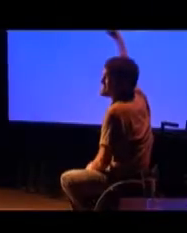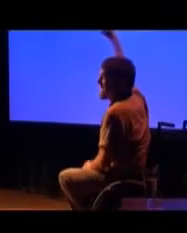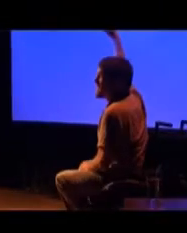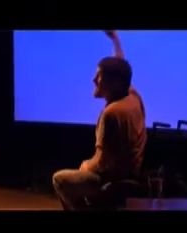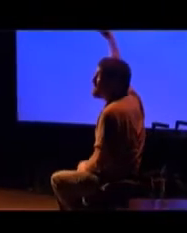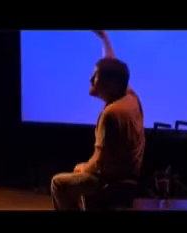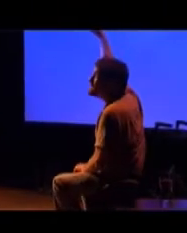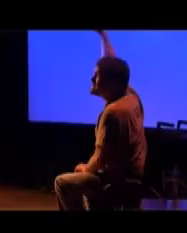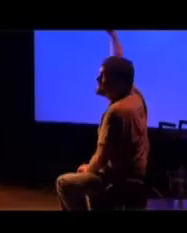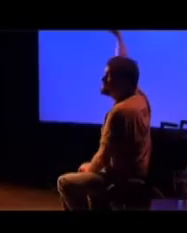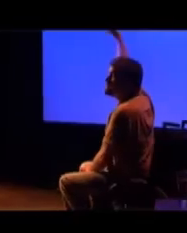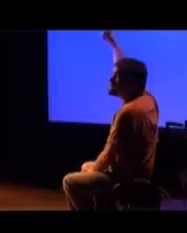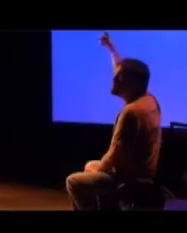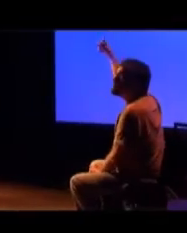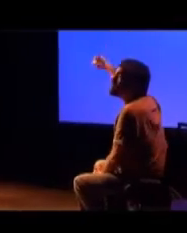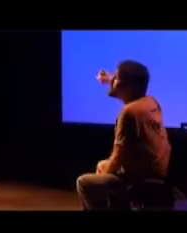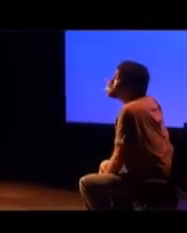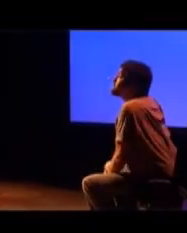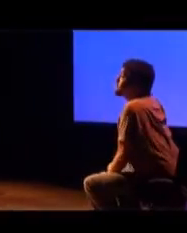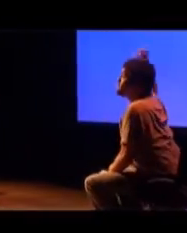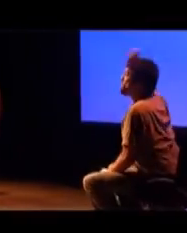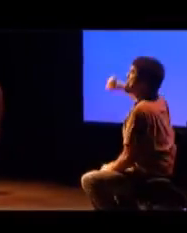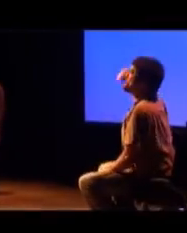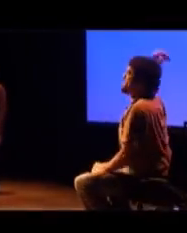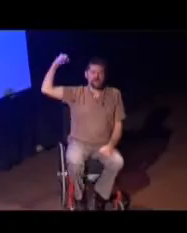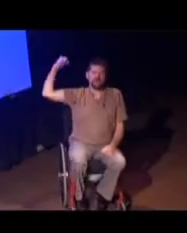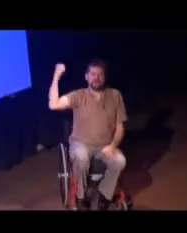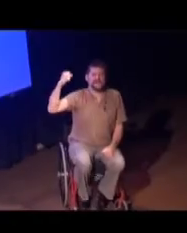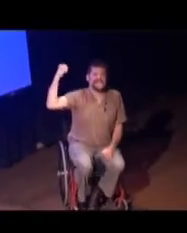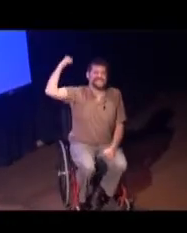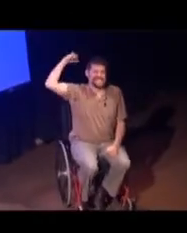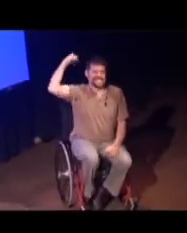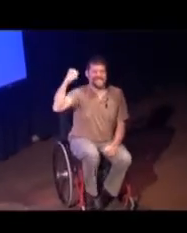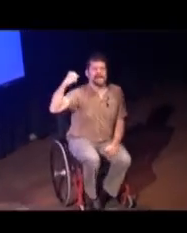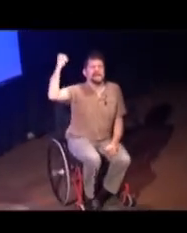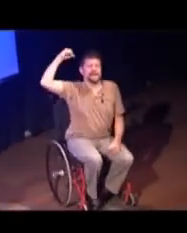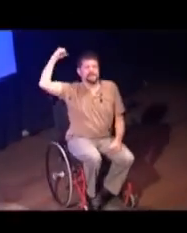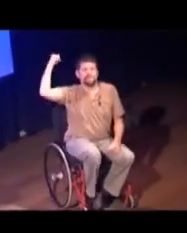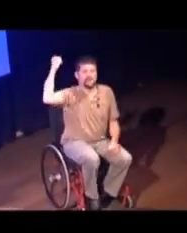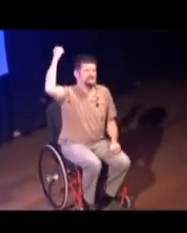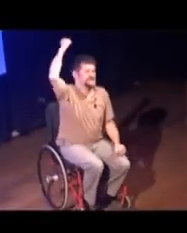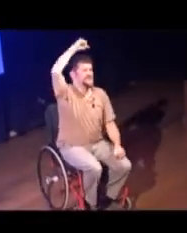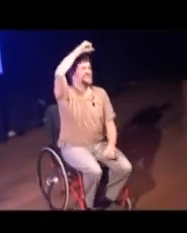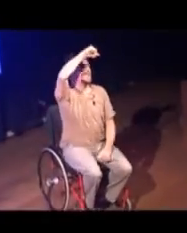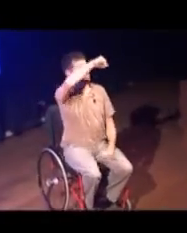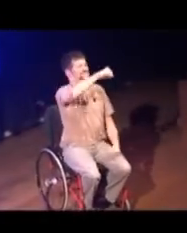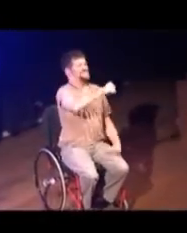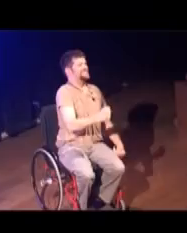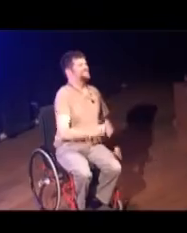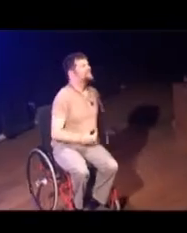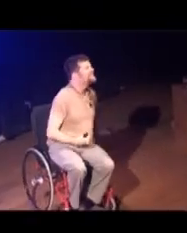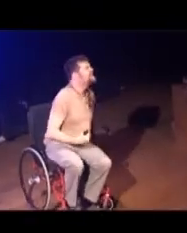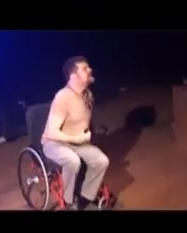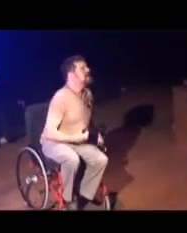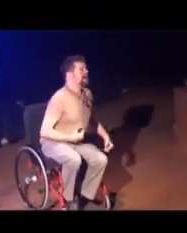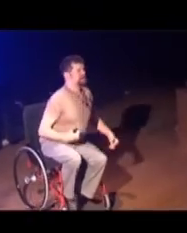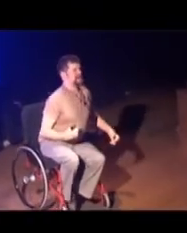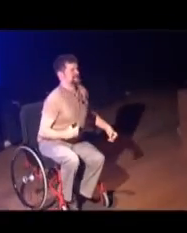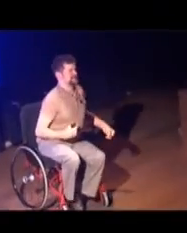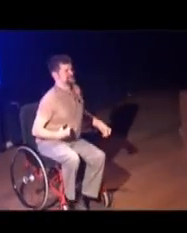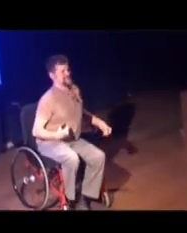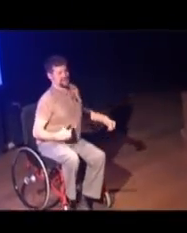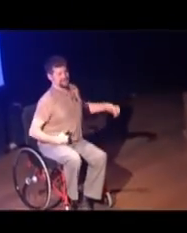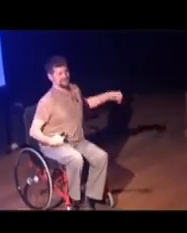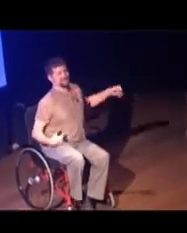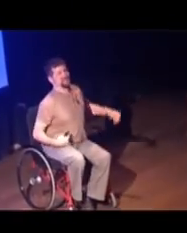Face that child! The boy that wanted to kill that puppy! Oh,